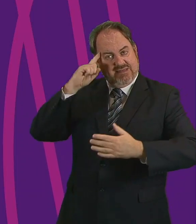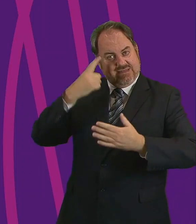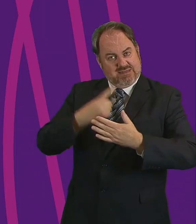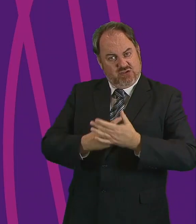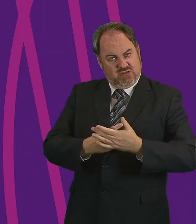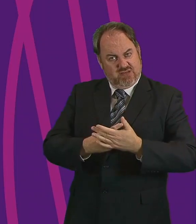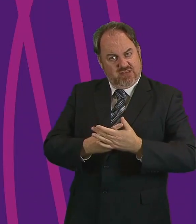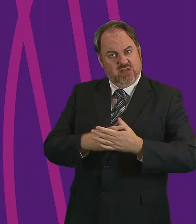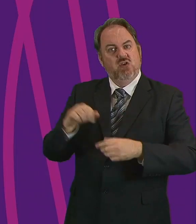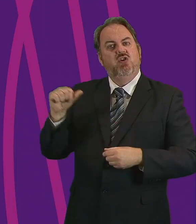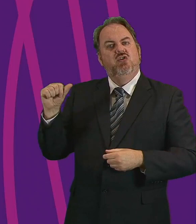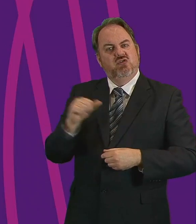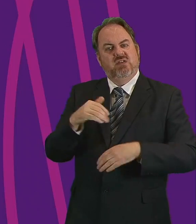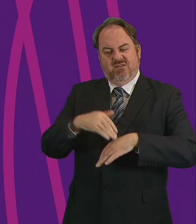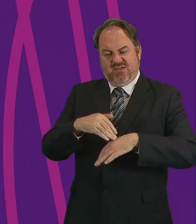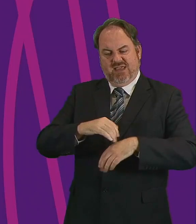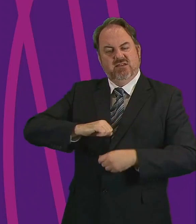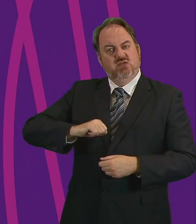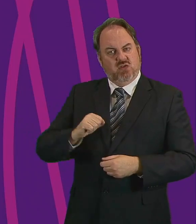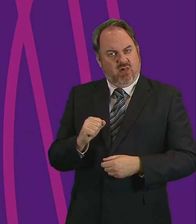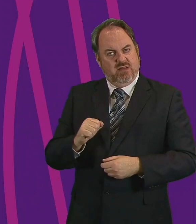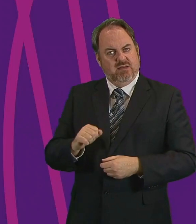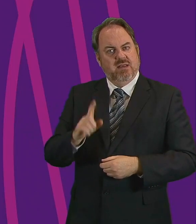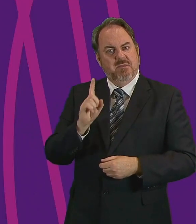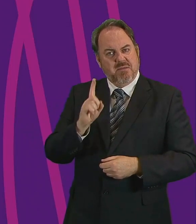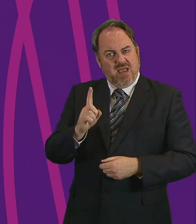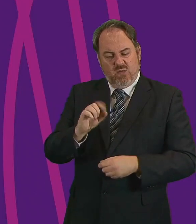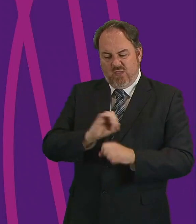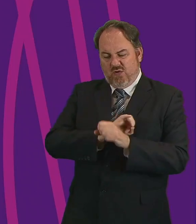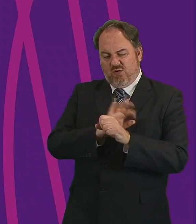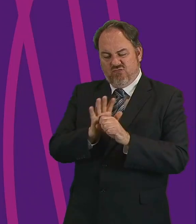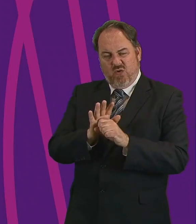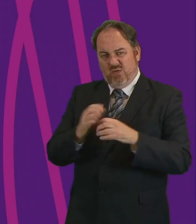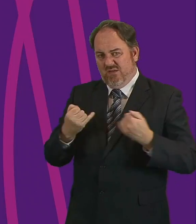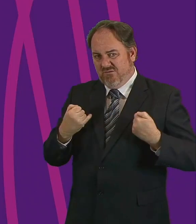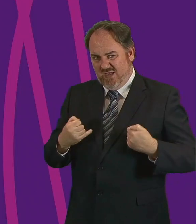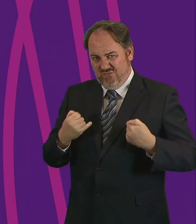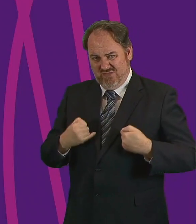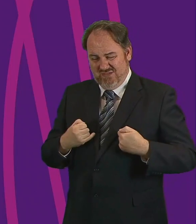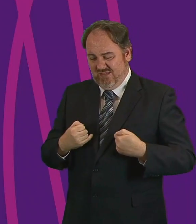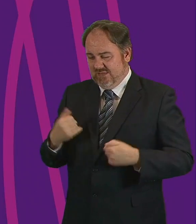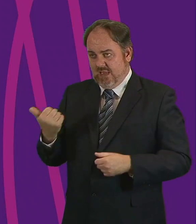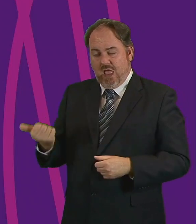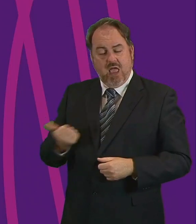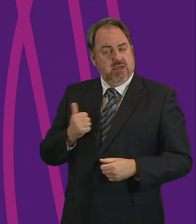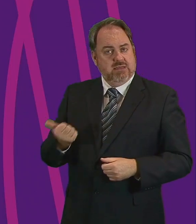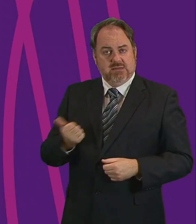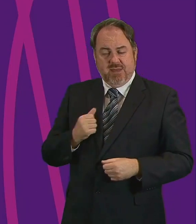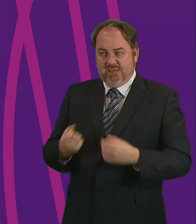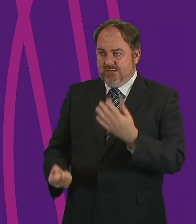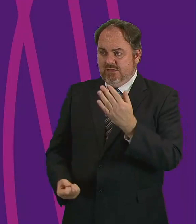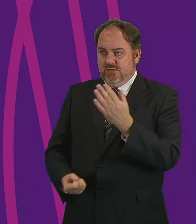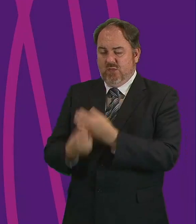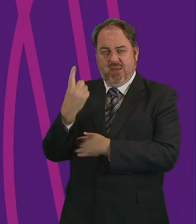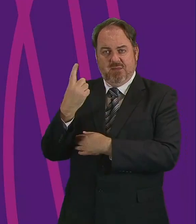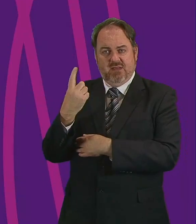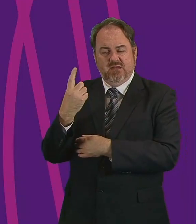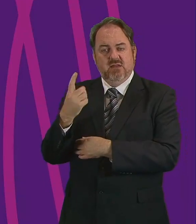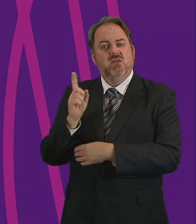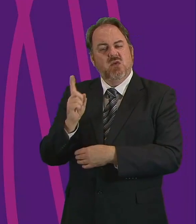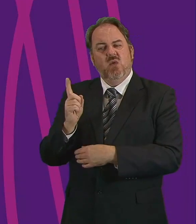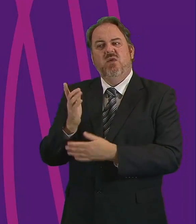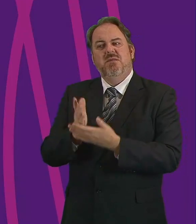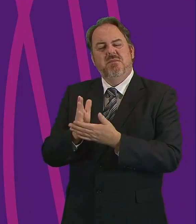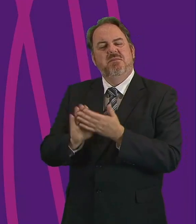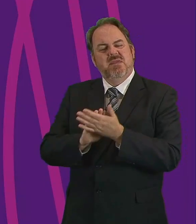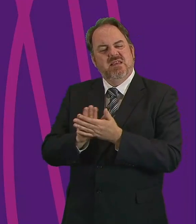Government. But that doesn't apply in the case of COVID-19. This is an exceptional event, and we should be covered to be able to